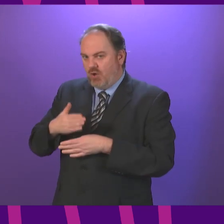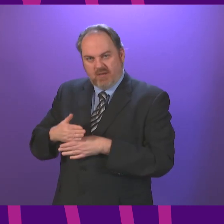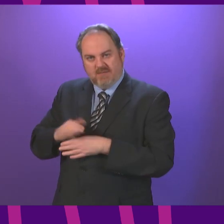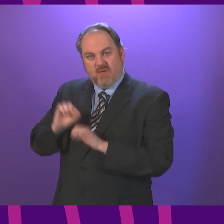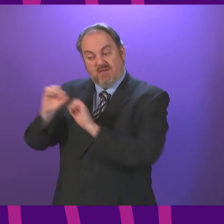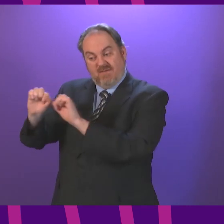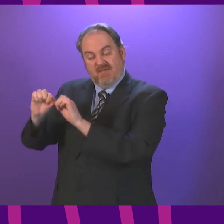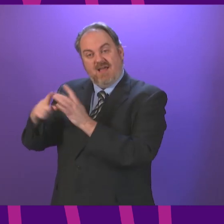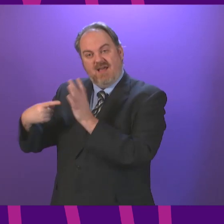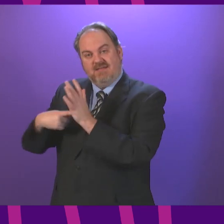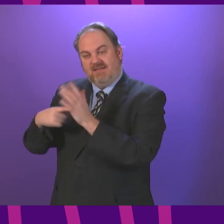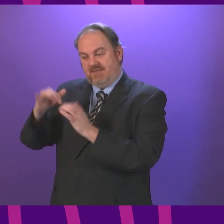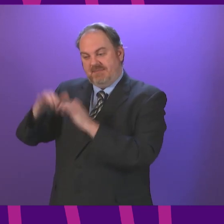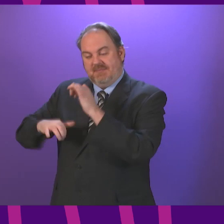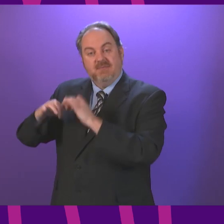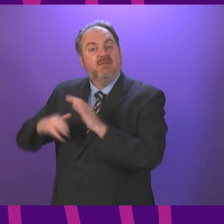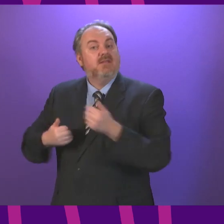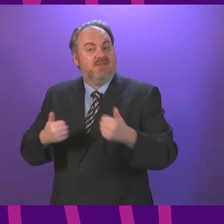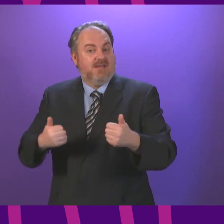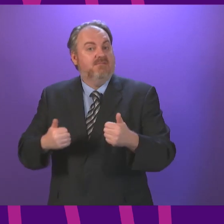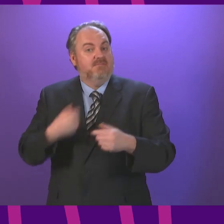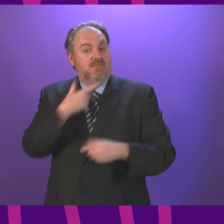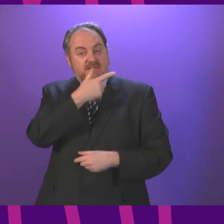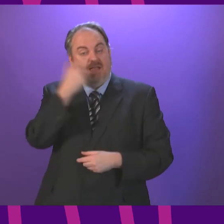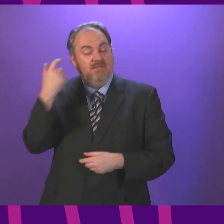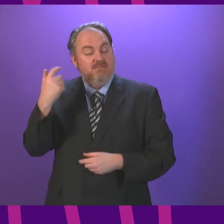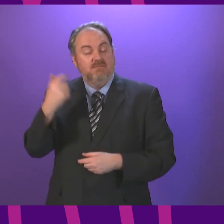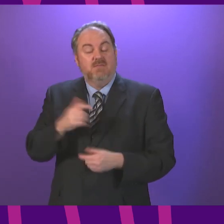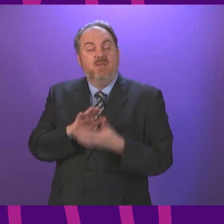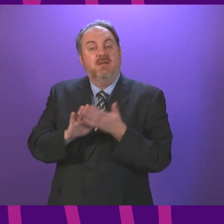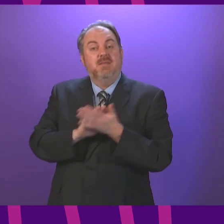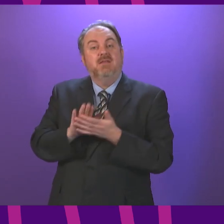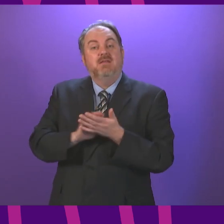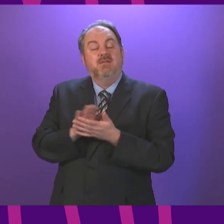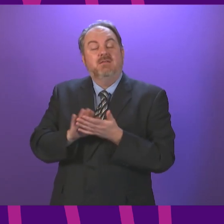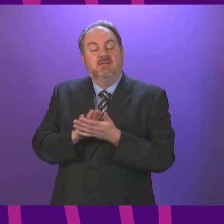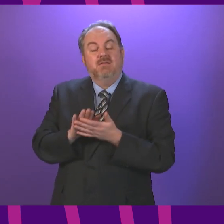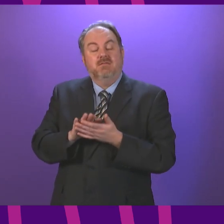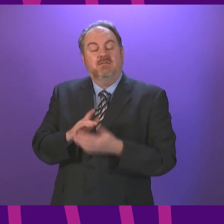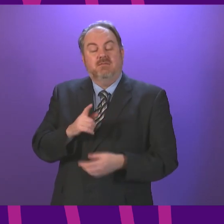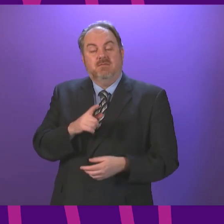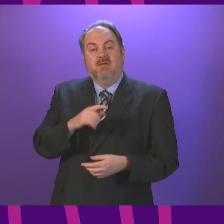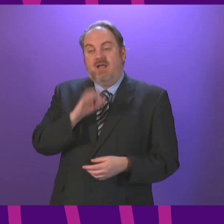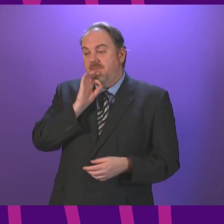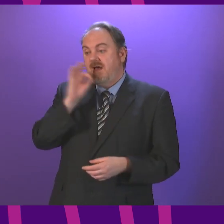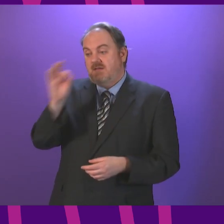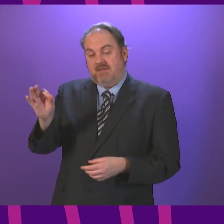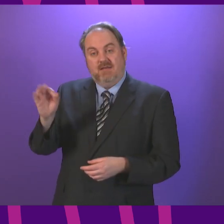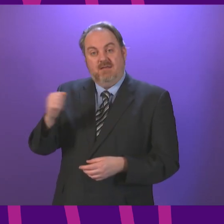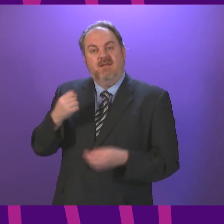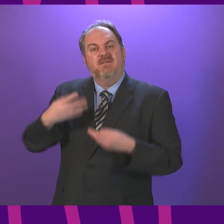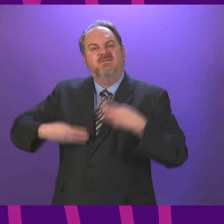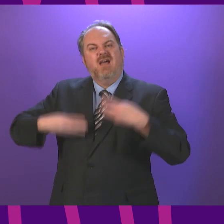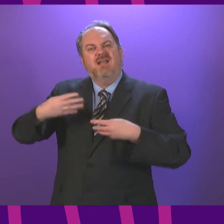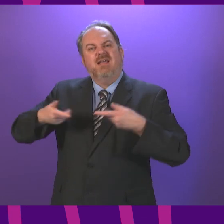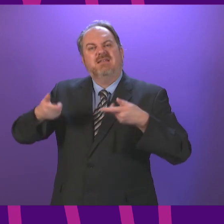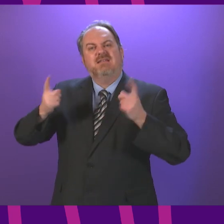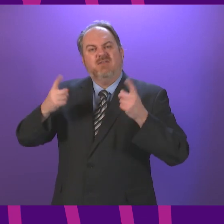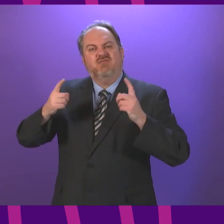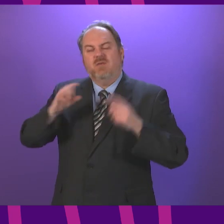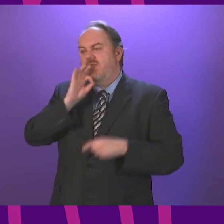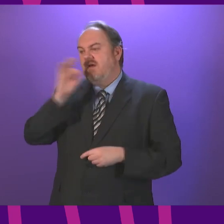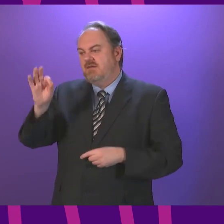the member who raised this earlier on, but I undertook to get the Finance Secretary to write to that member. think it was Oliver Mundell. My